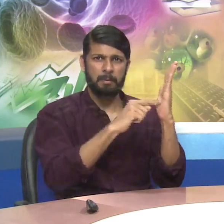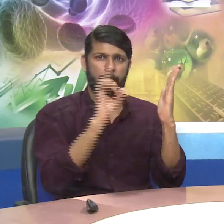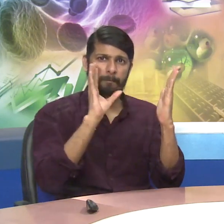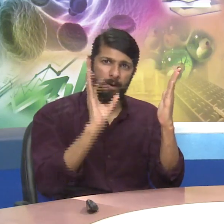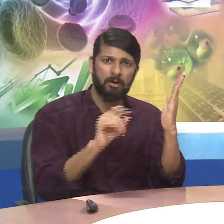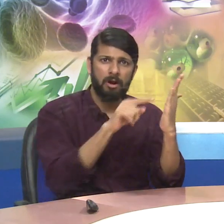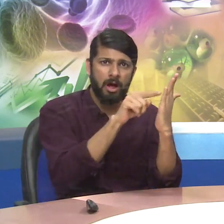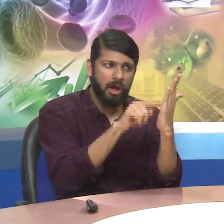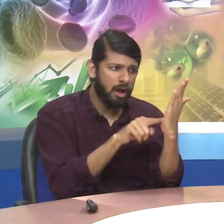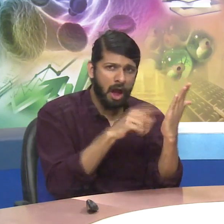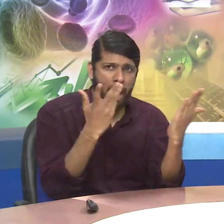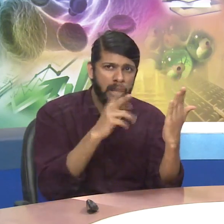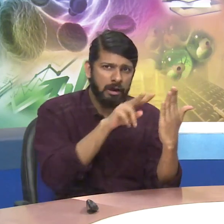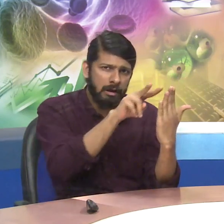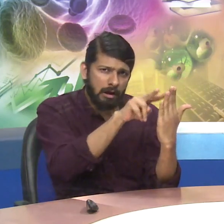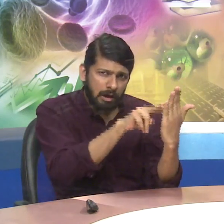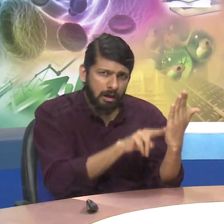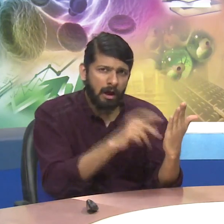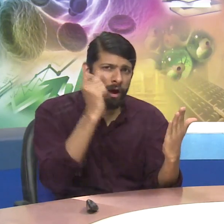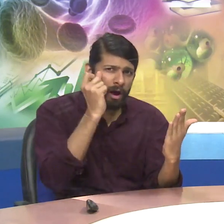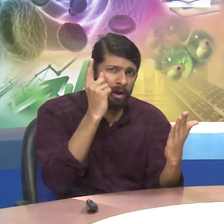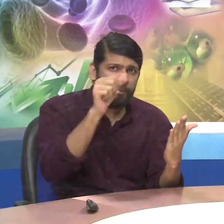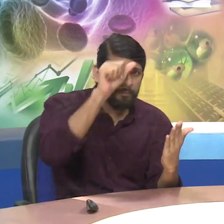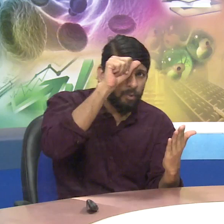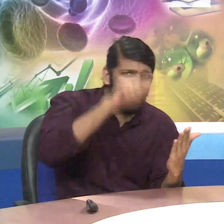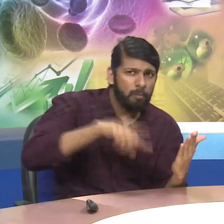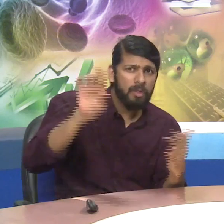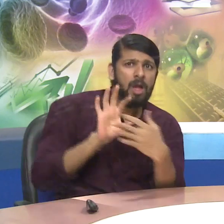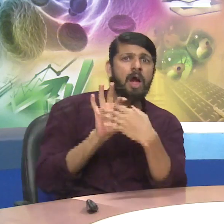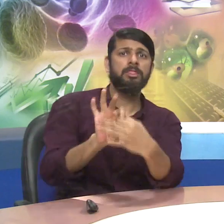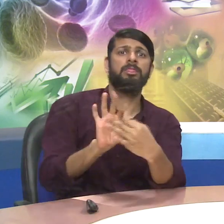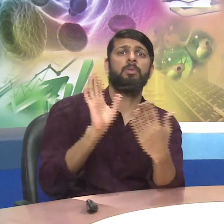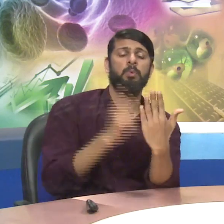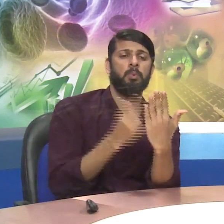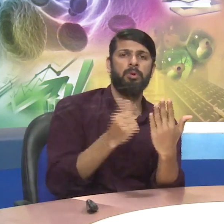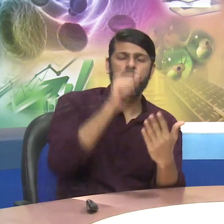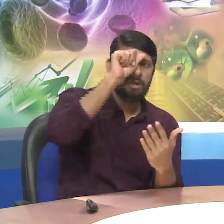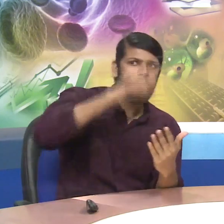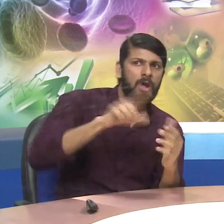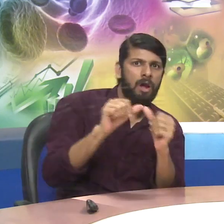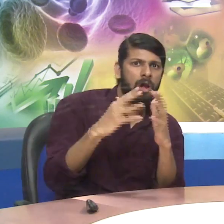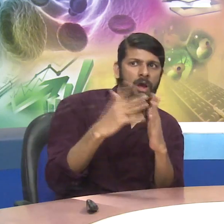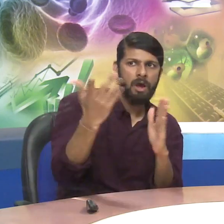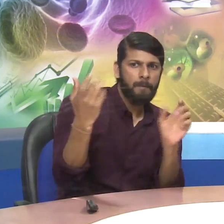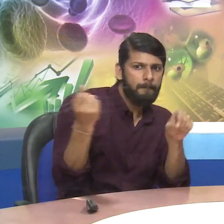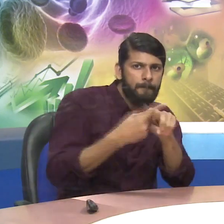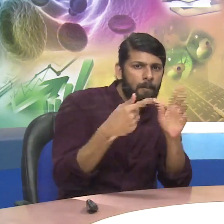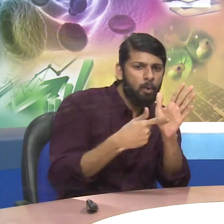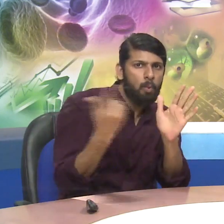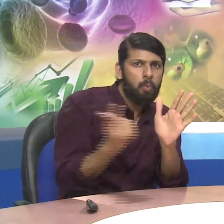As you have noticed while reading the preamble to the Constitution, that the Constitution belongs